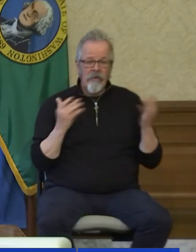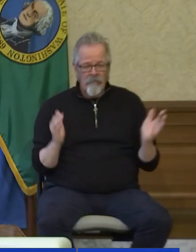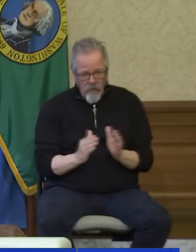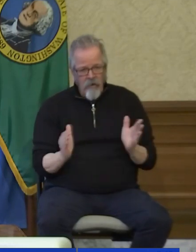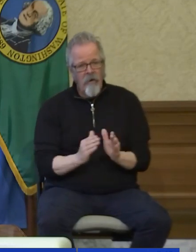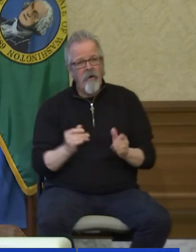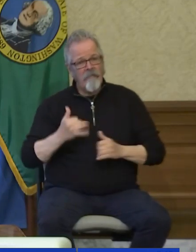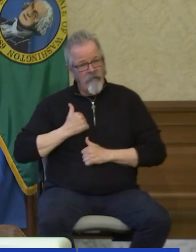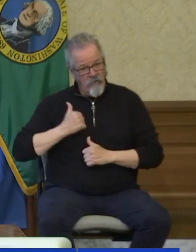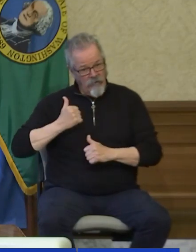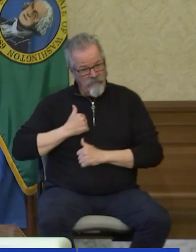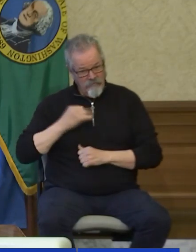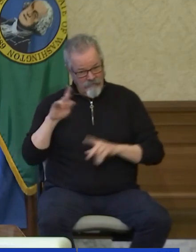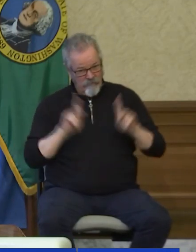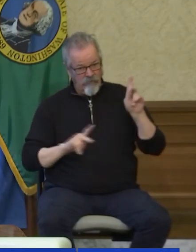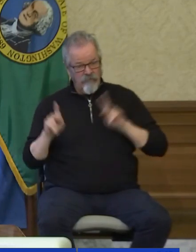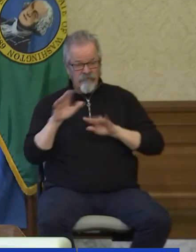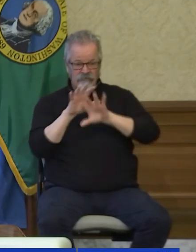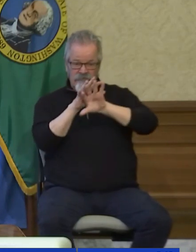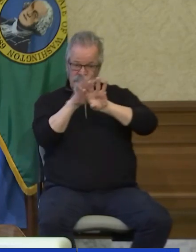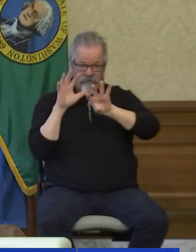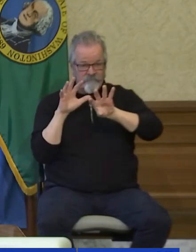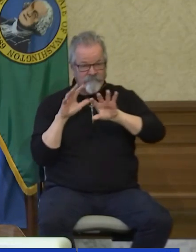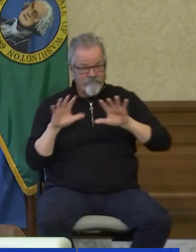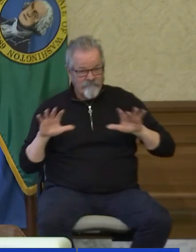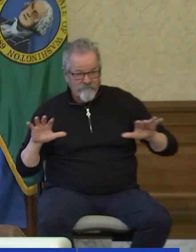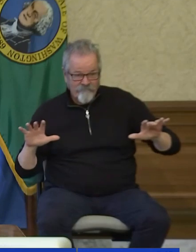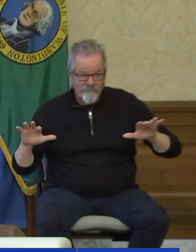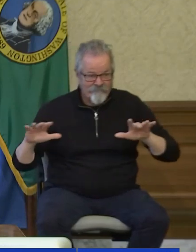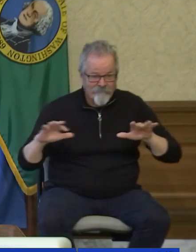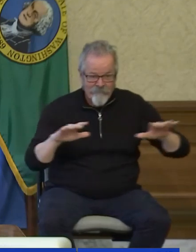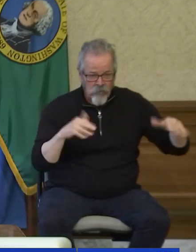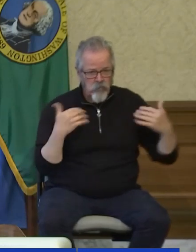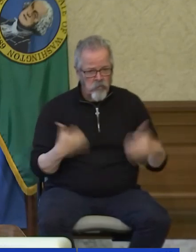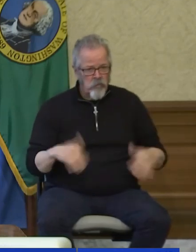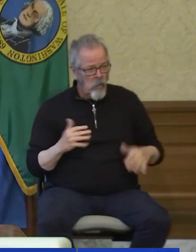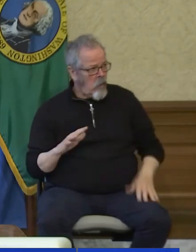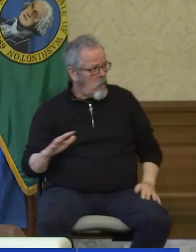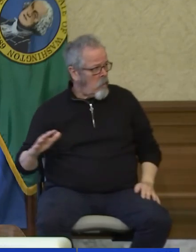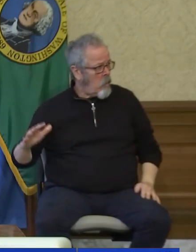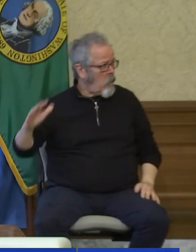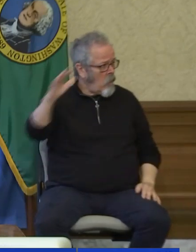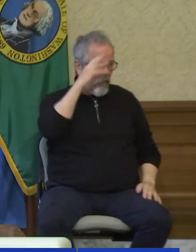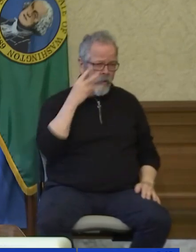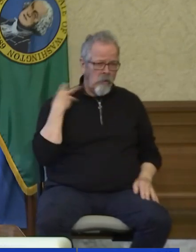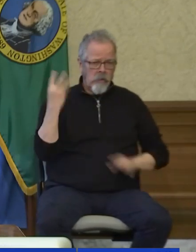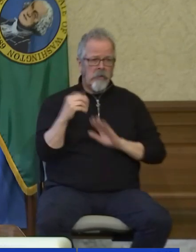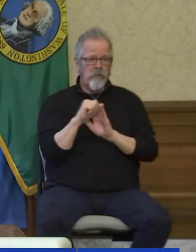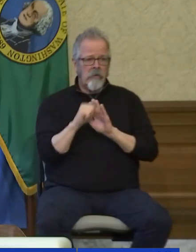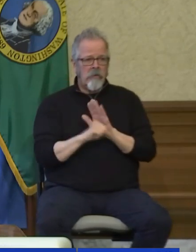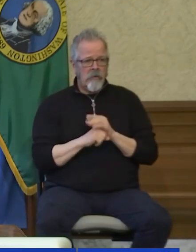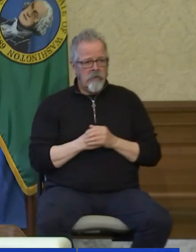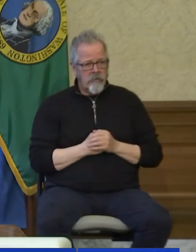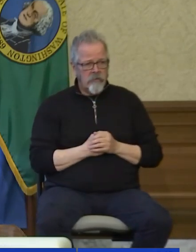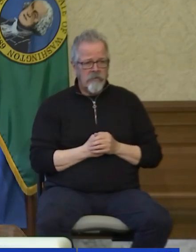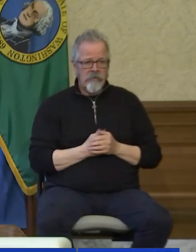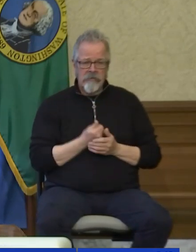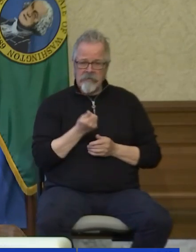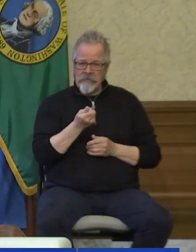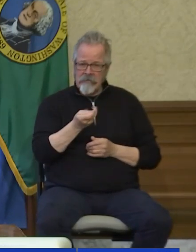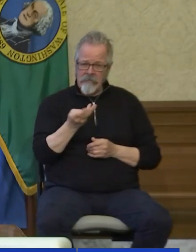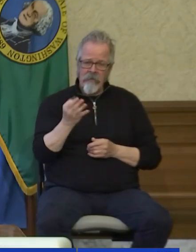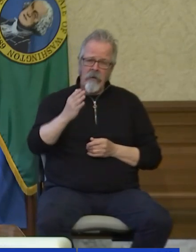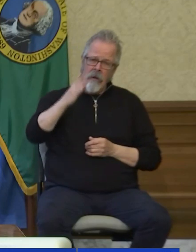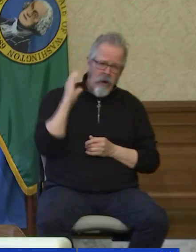we have today about 200 infections a day that we have to be able to trace all the people they met. So we have to get